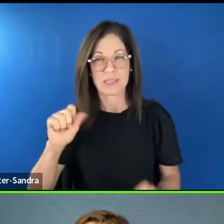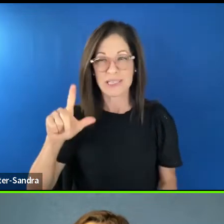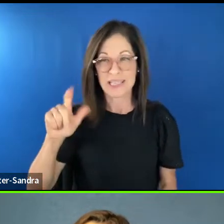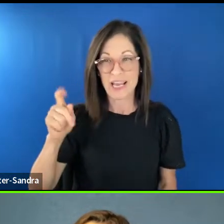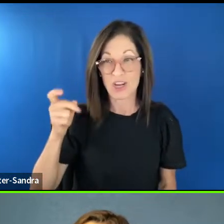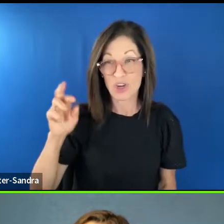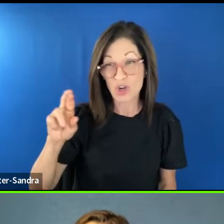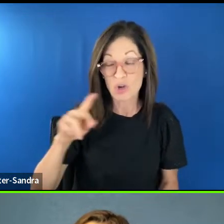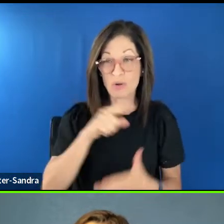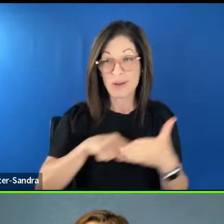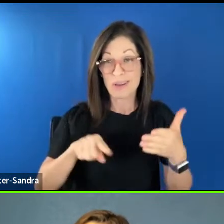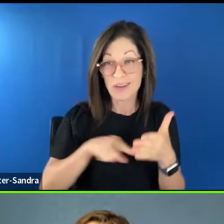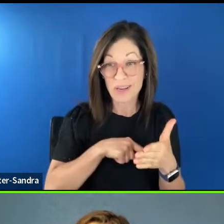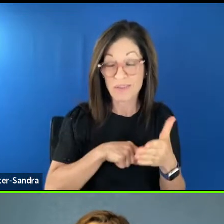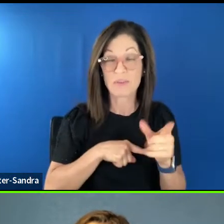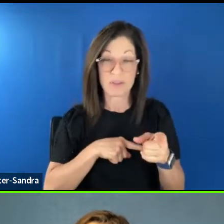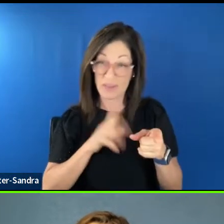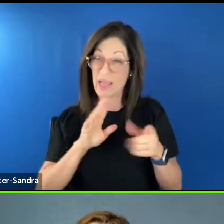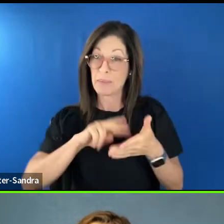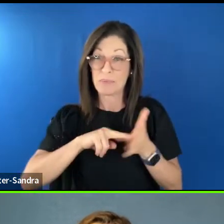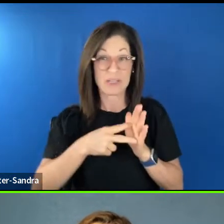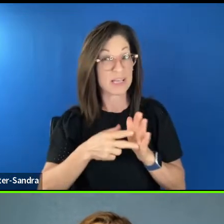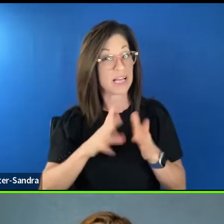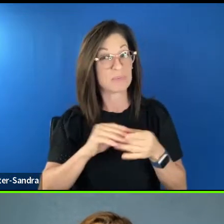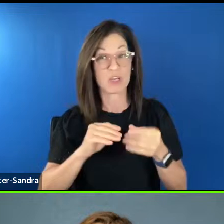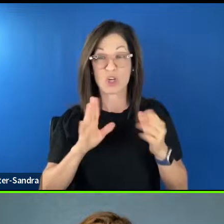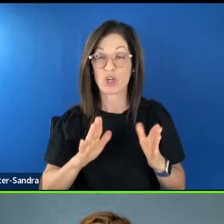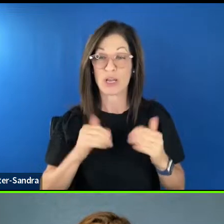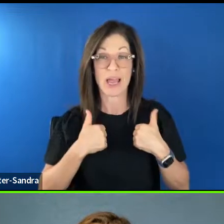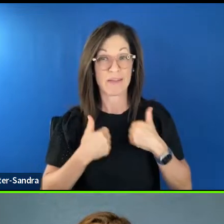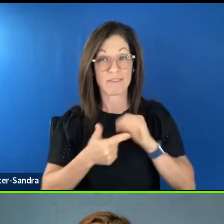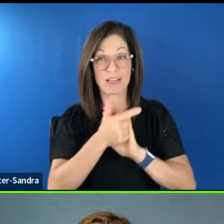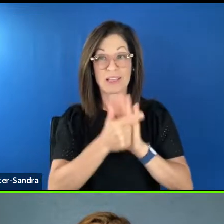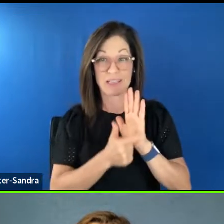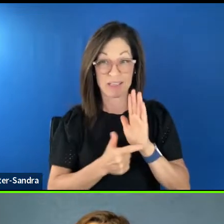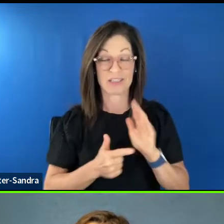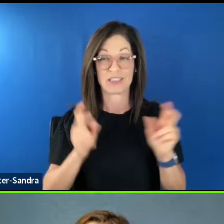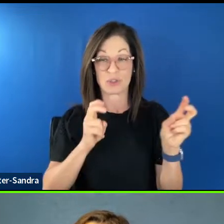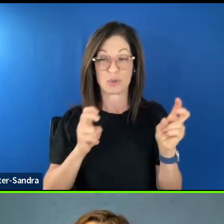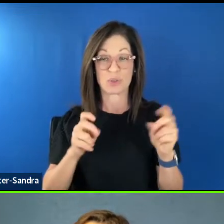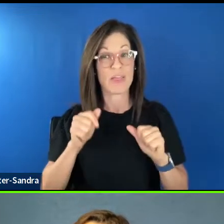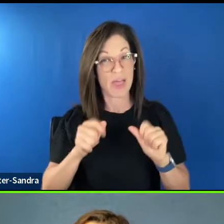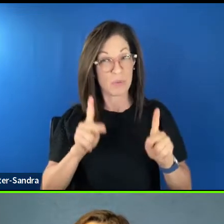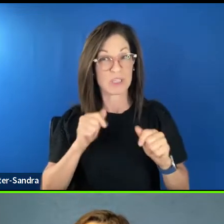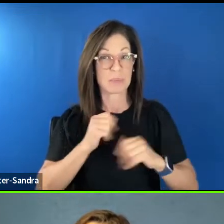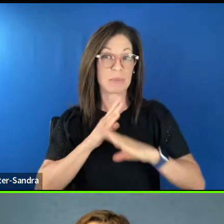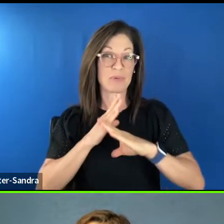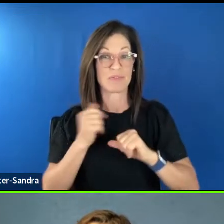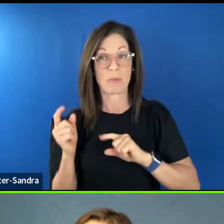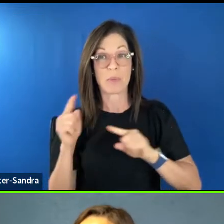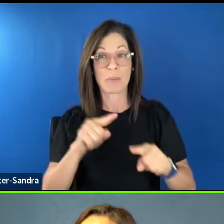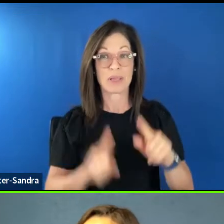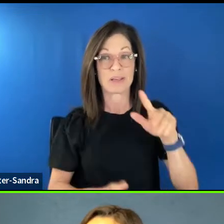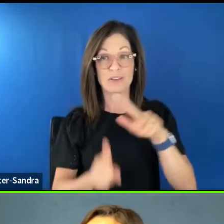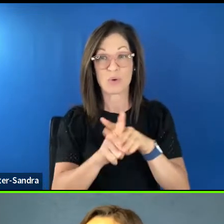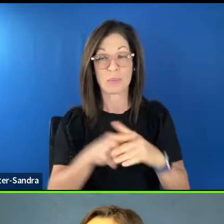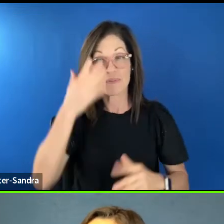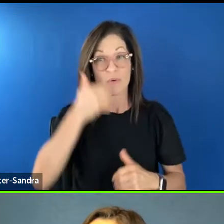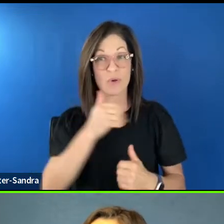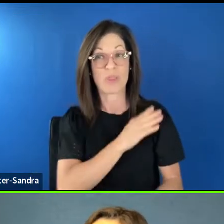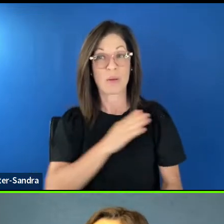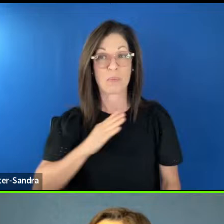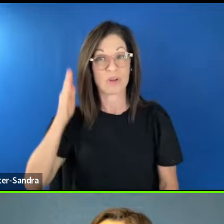may subject the speaker to civil action. Those who violate this rule can be barred from future appearances before the board.